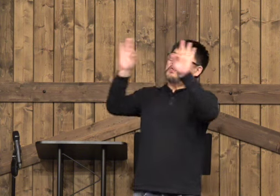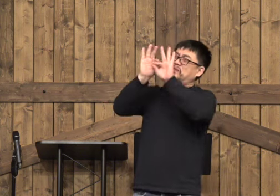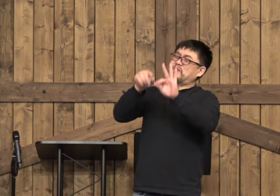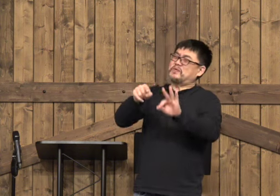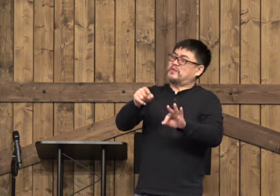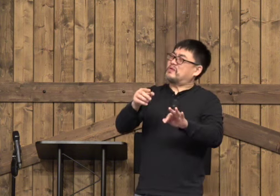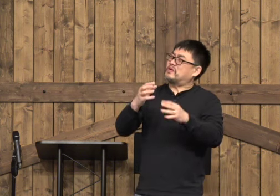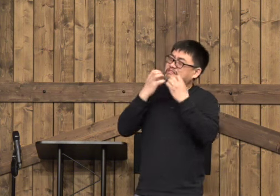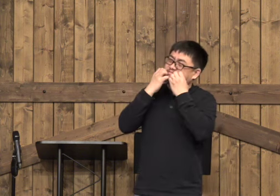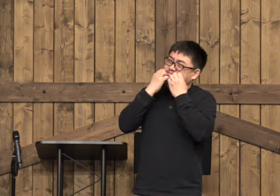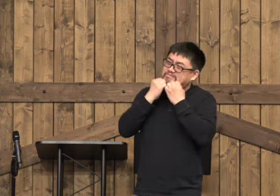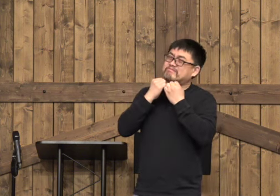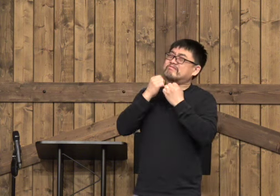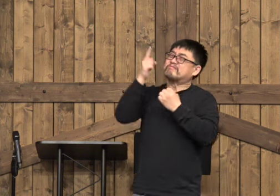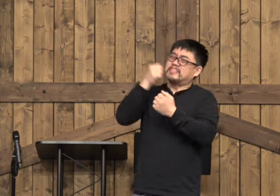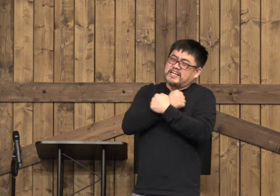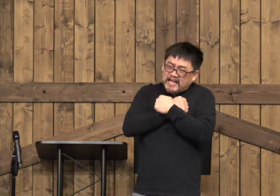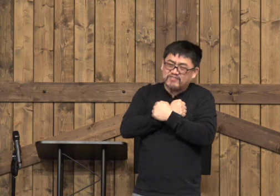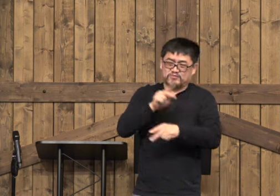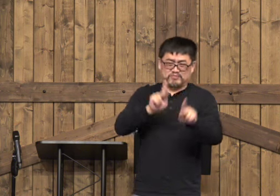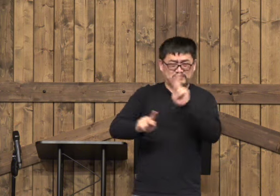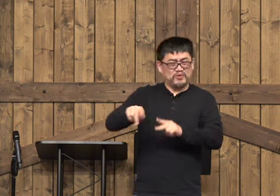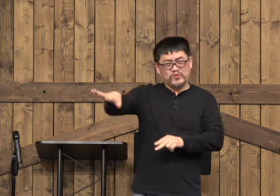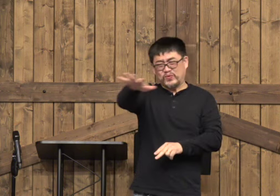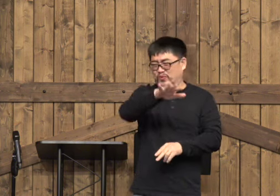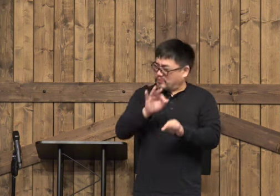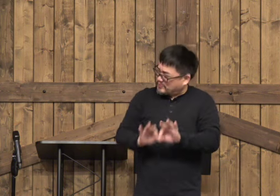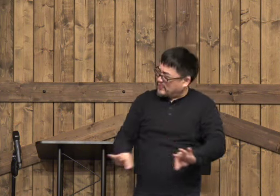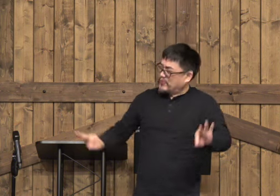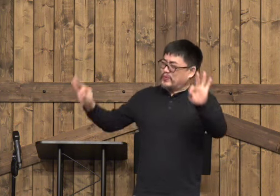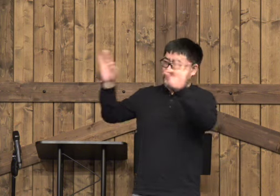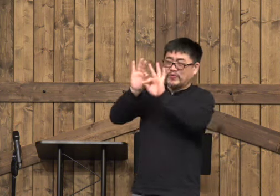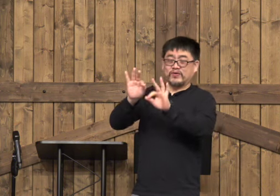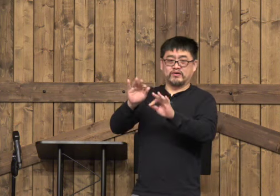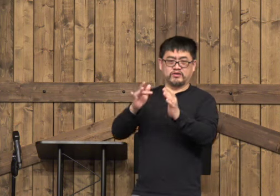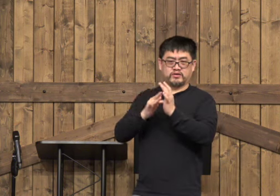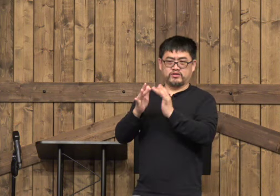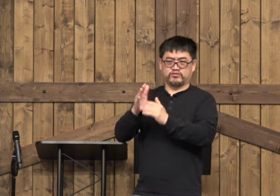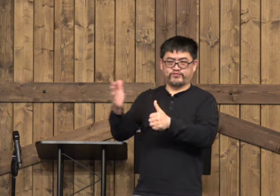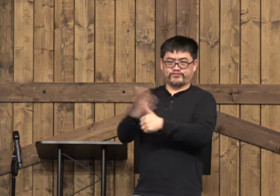breathed his later days. That was his plan. Because he cherishes all the people of the world.